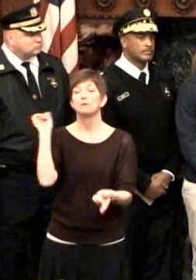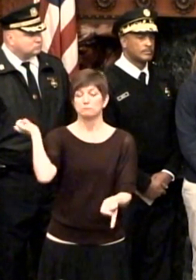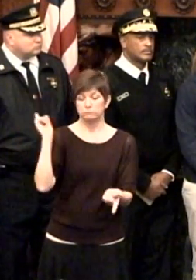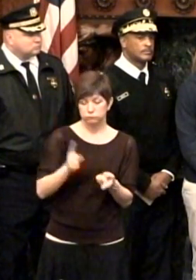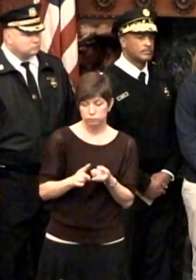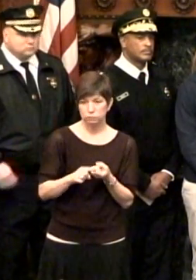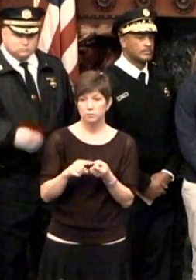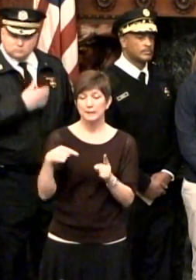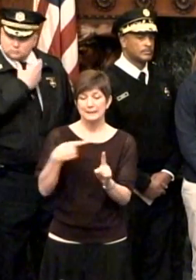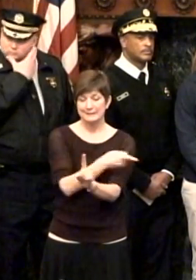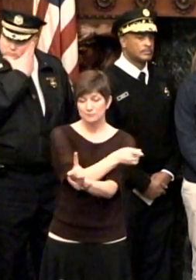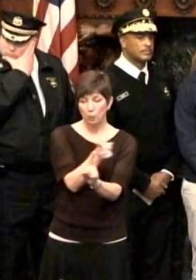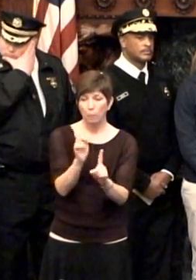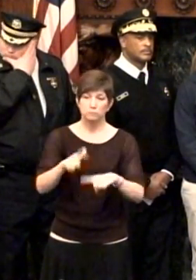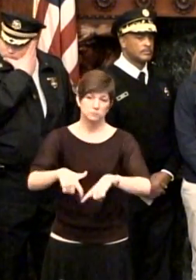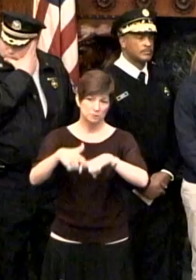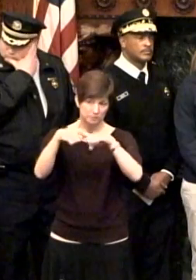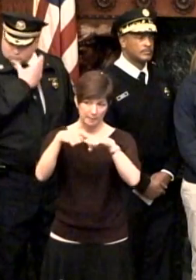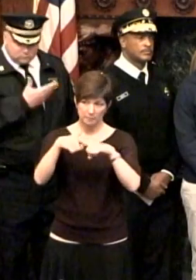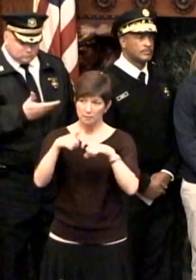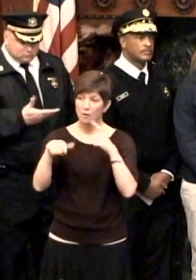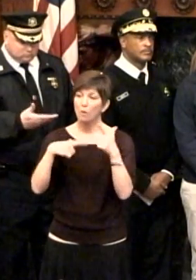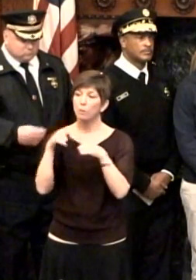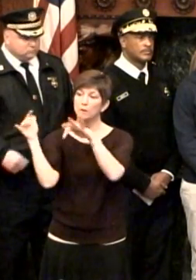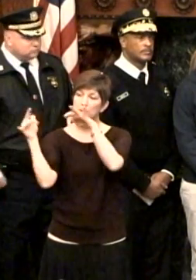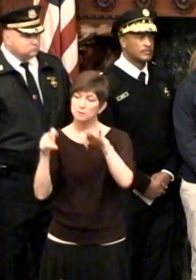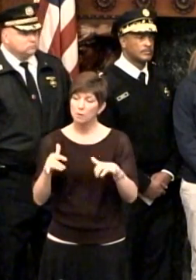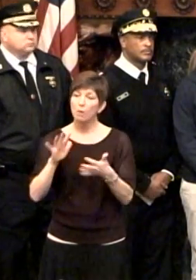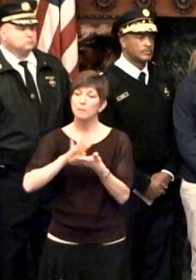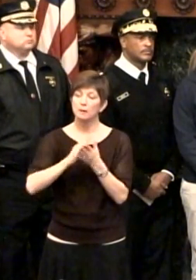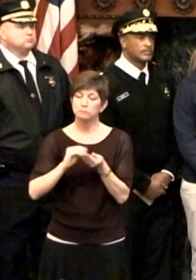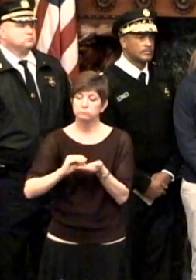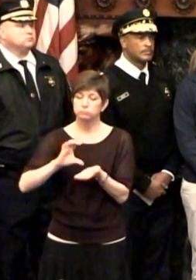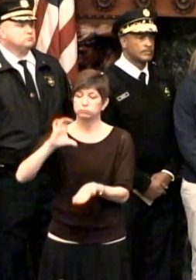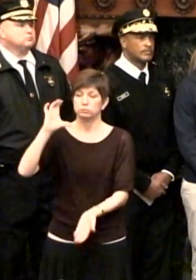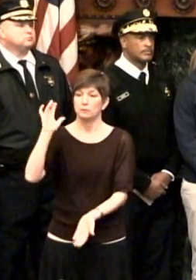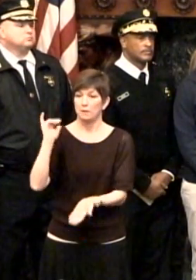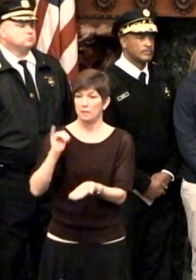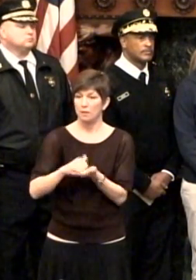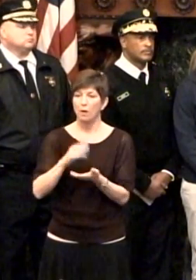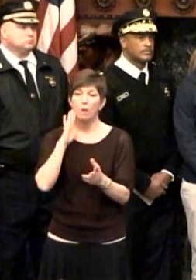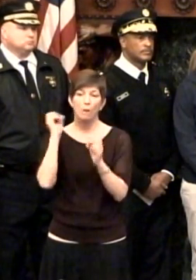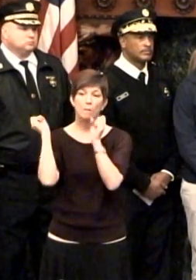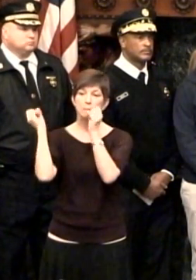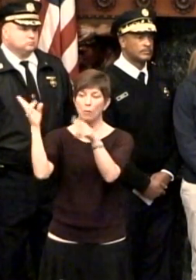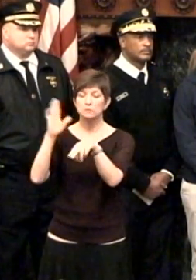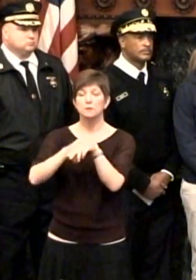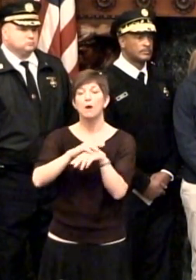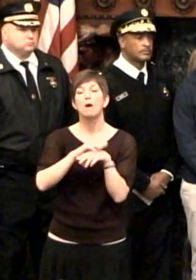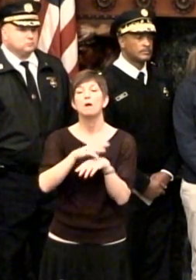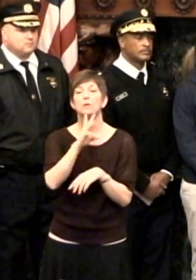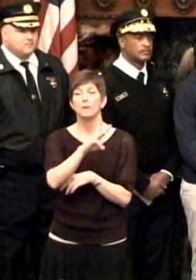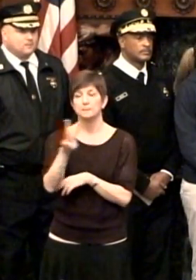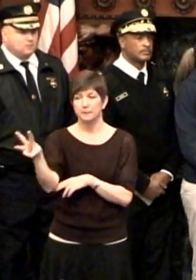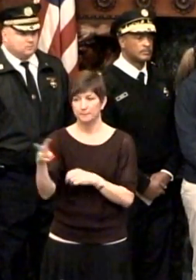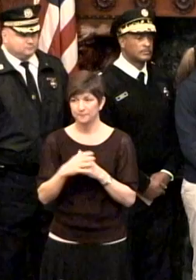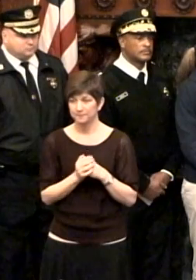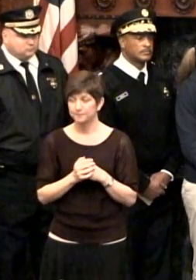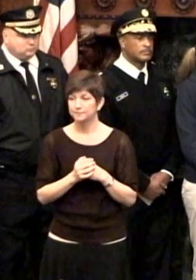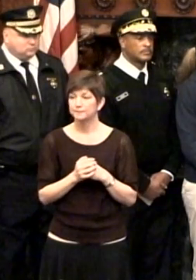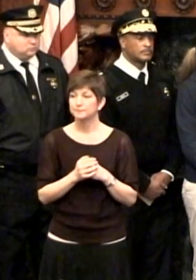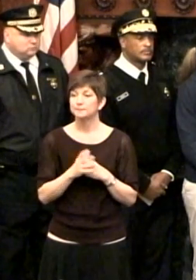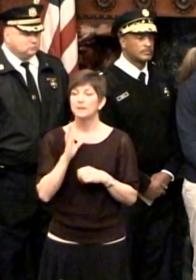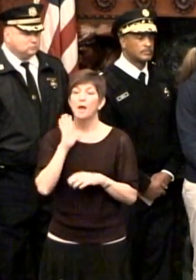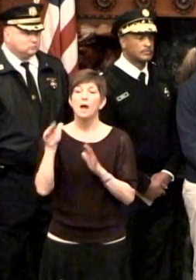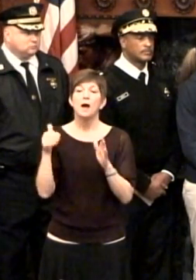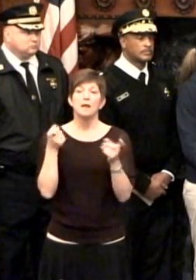or otherwise suspended as the snow progresses this evening. Those routes will be posted on the SEPTA website. SEPTA's command